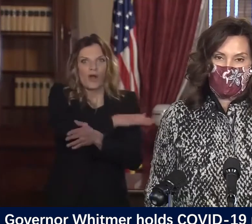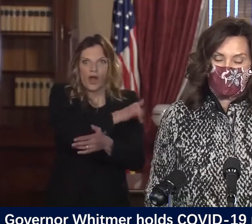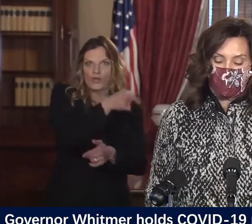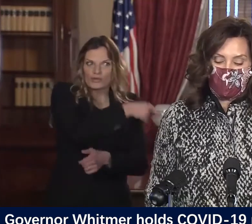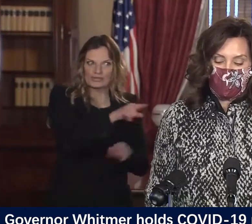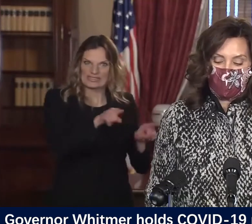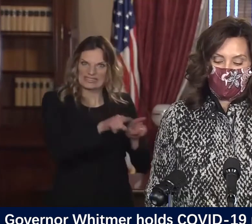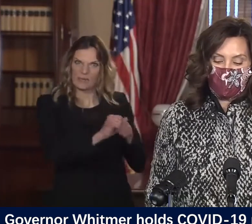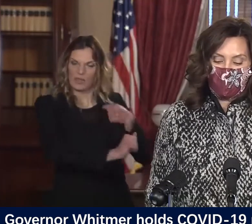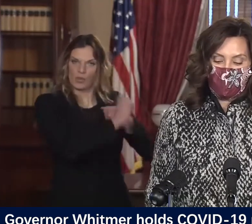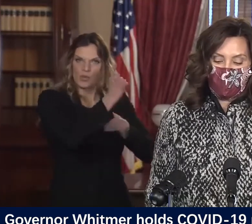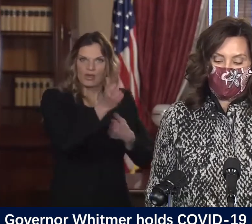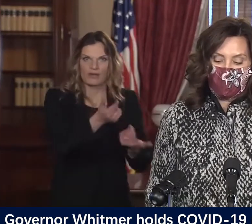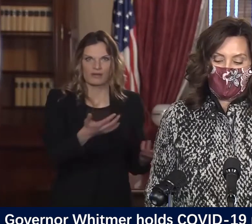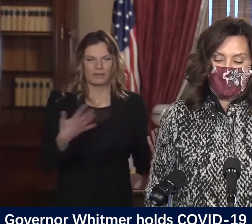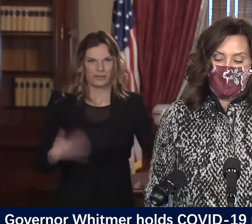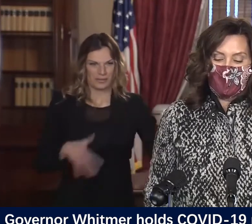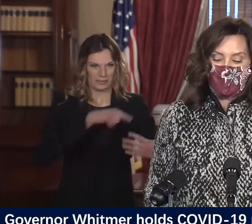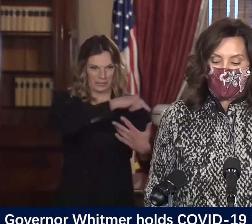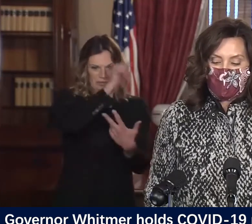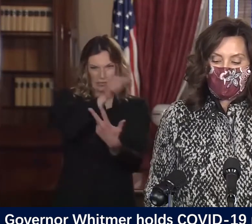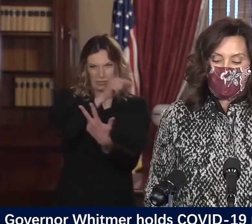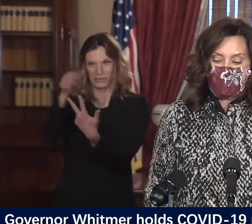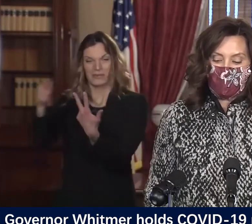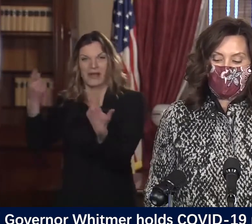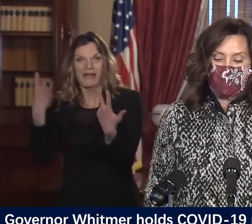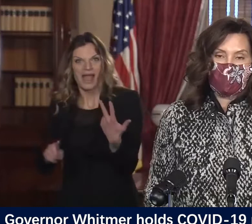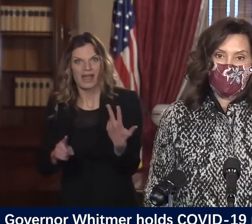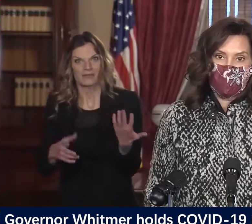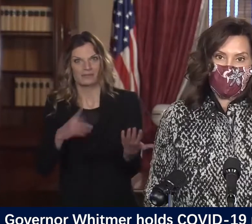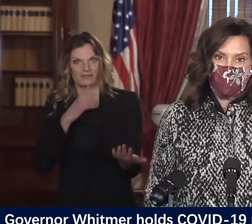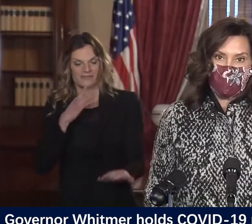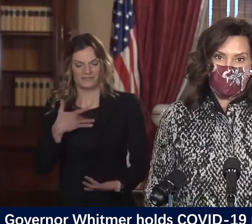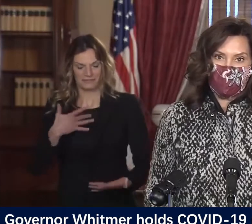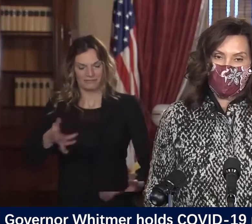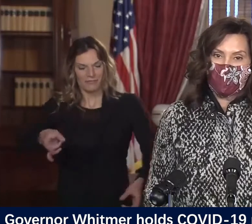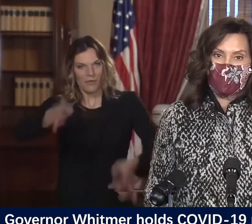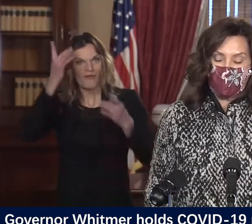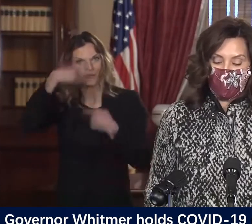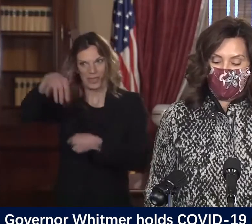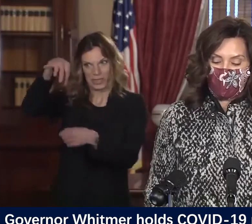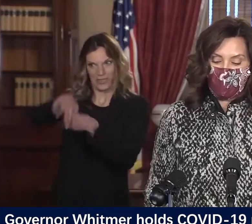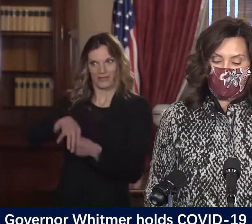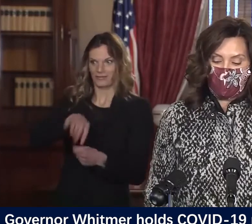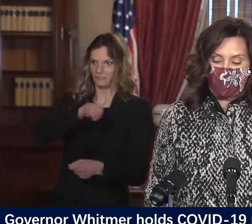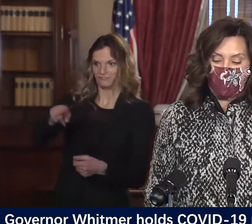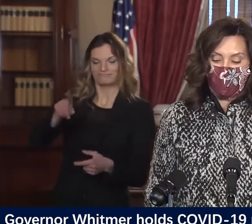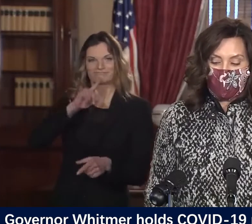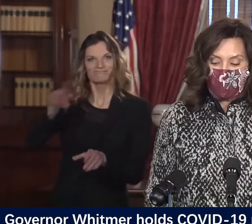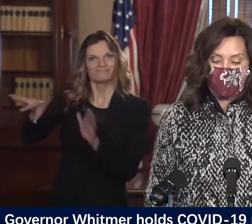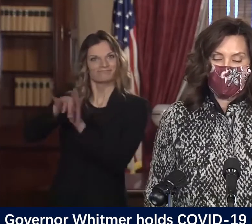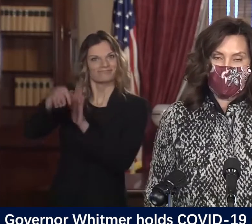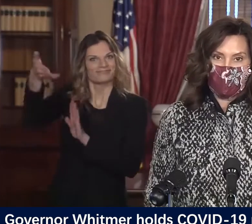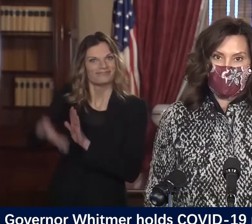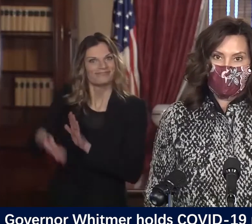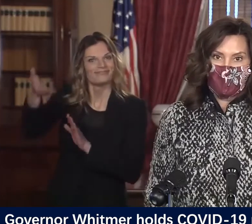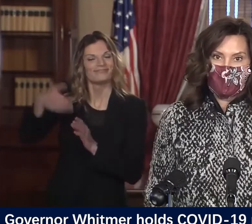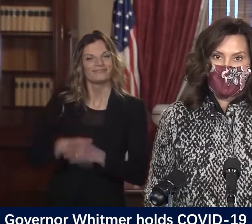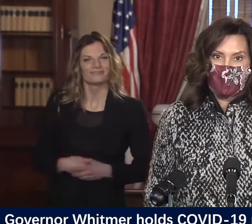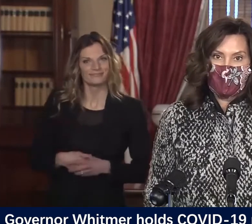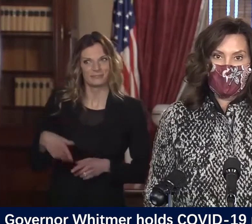is unacceptable. Threats against our elected officials or any office holder, no matter their